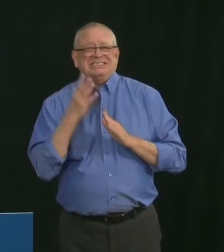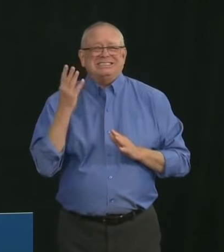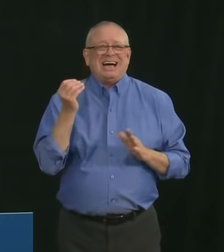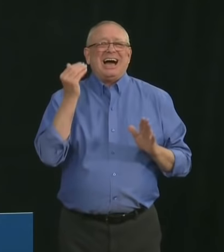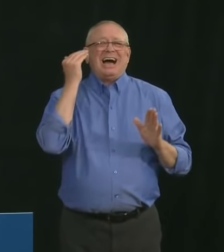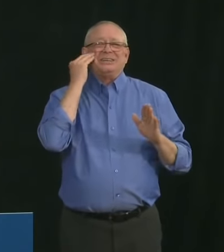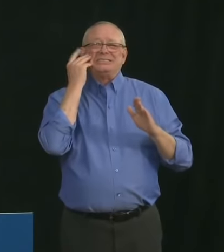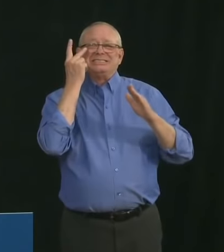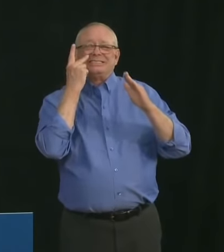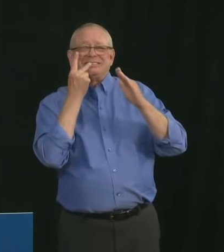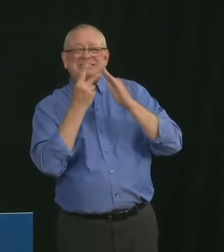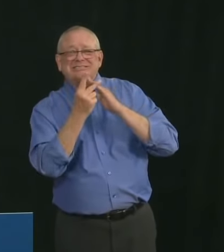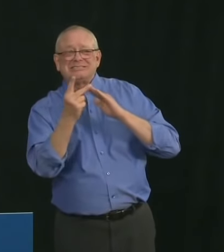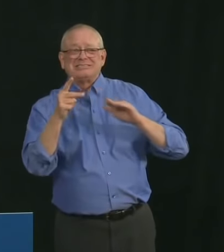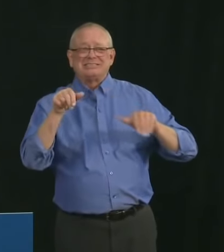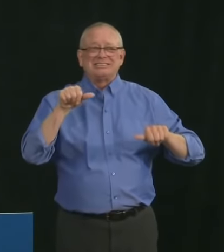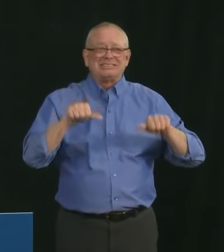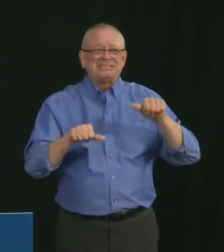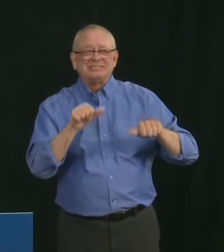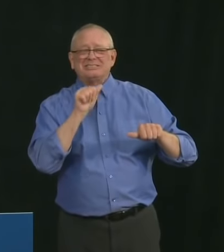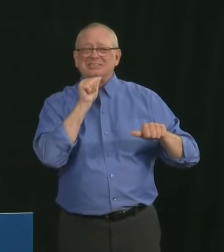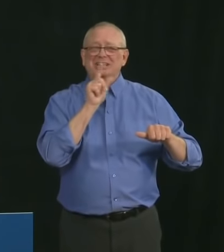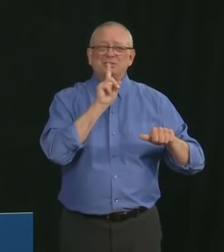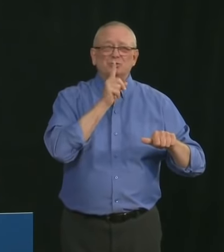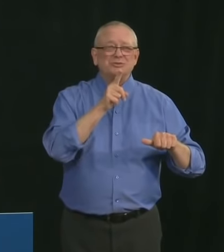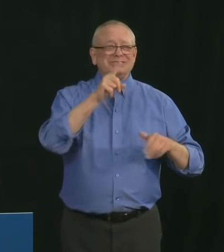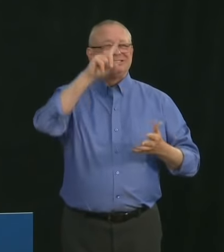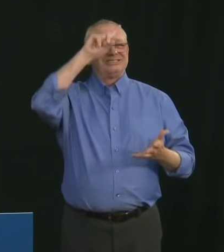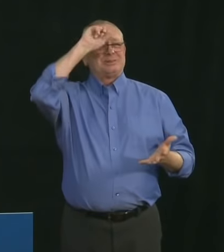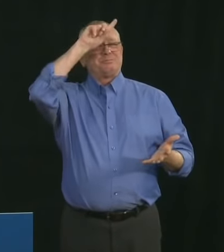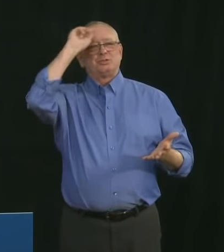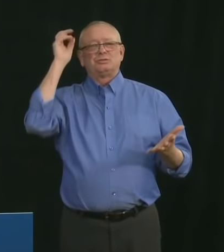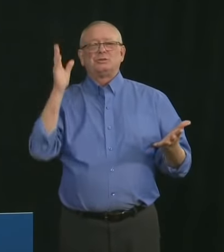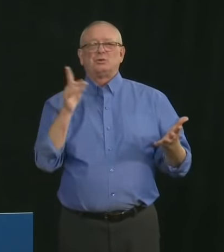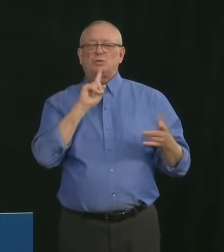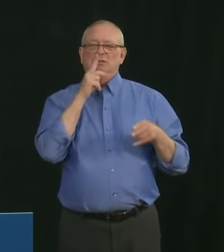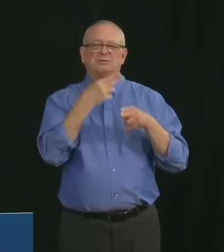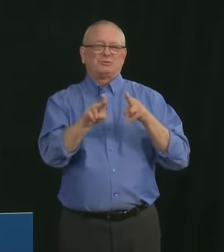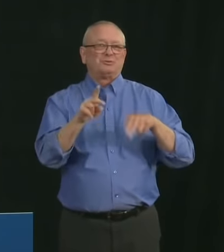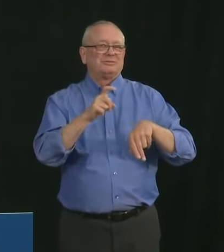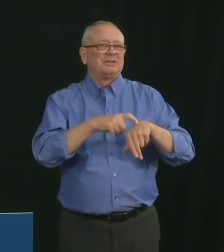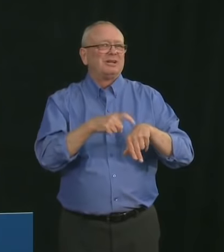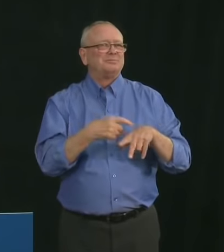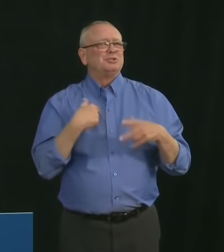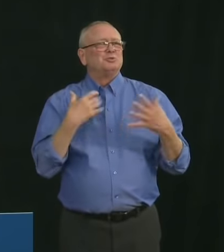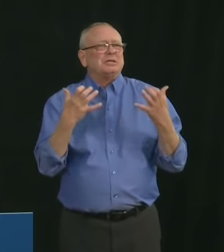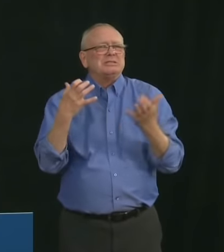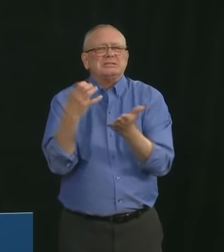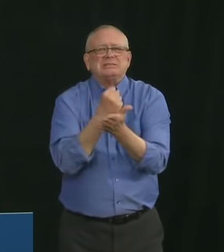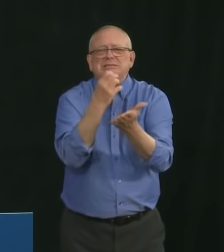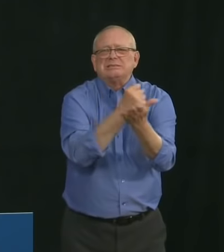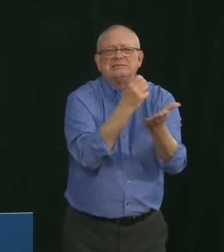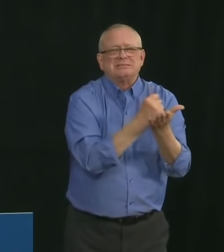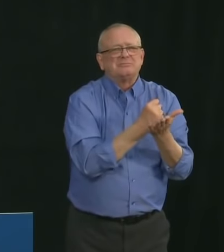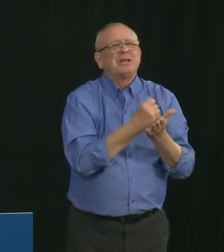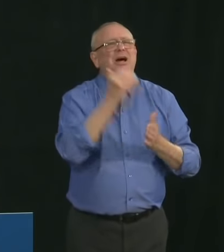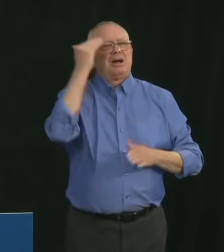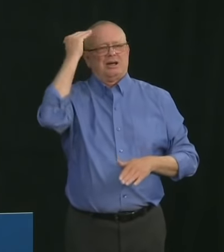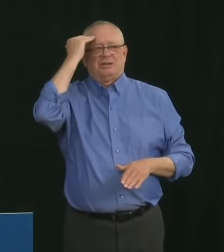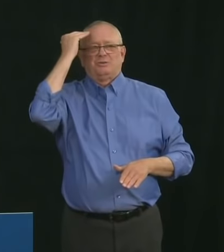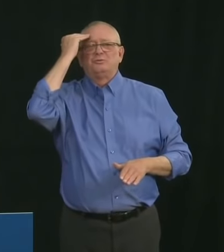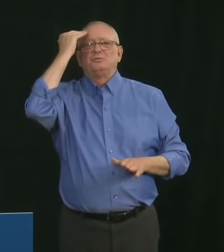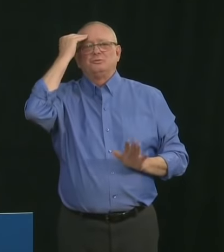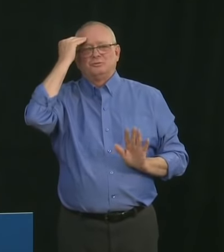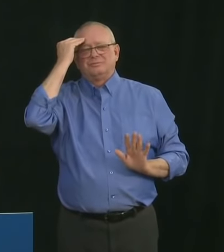we all want to make the most of the short summer that we have. And so I recognize that people are wanting to be able